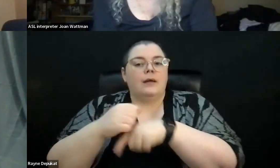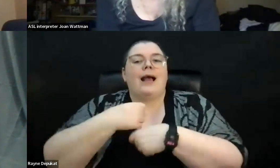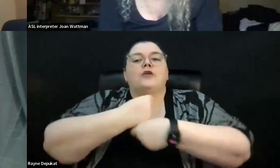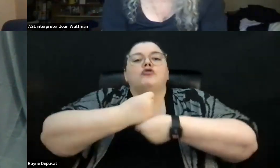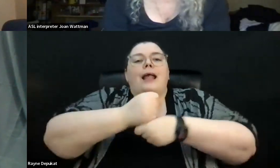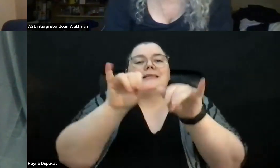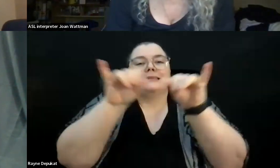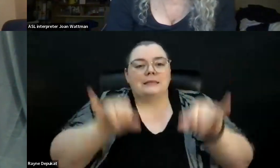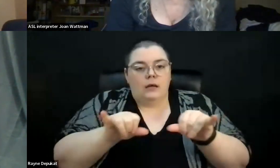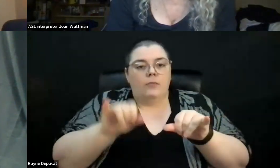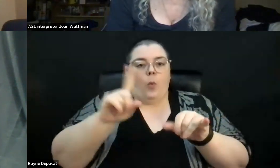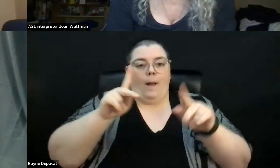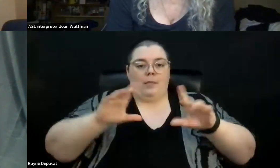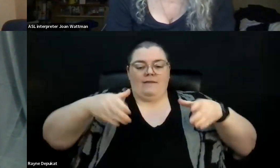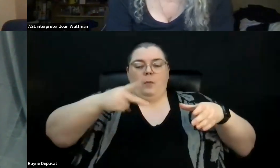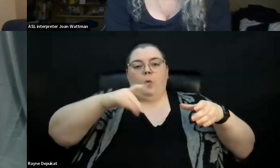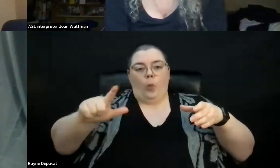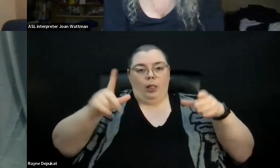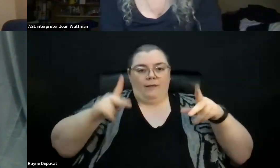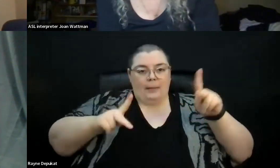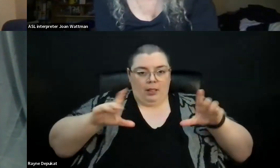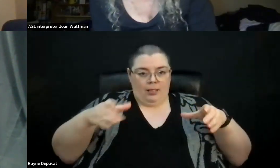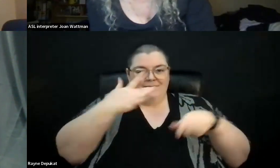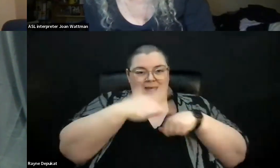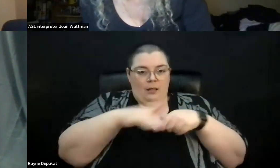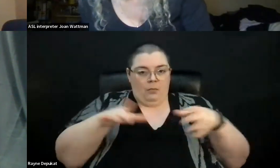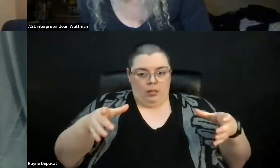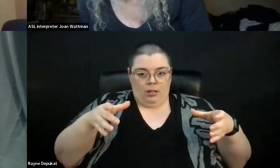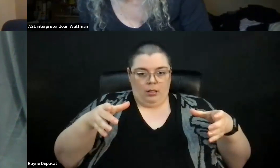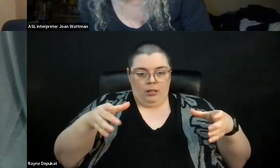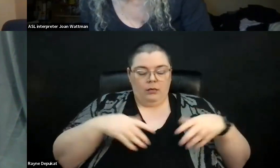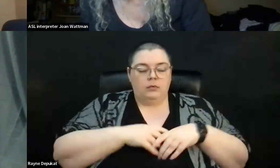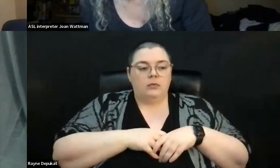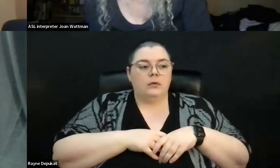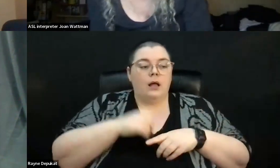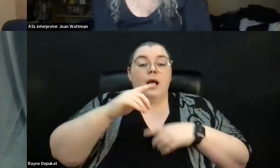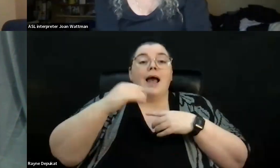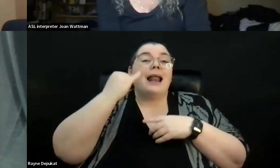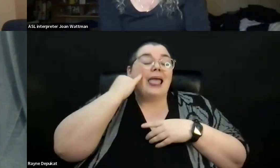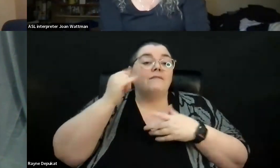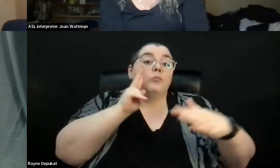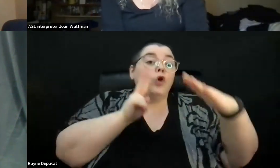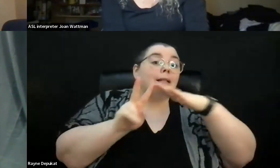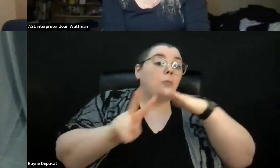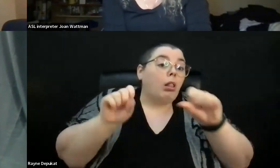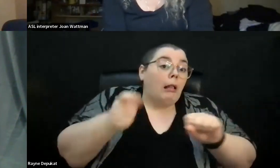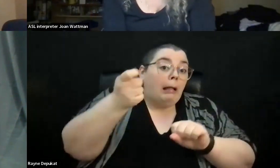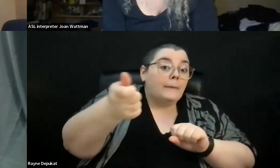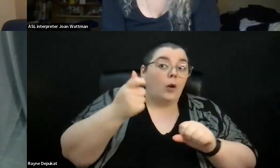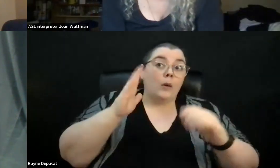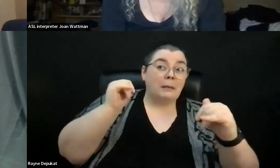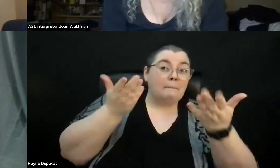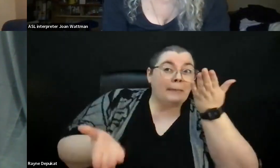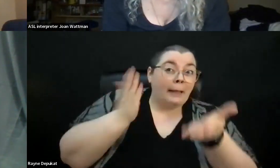is they provide training. They create a system where there's a pool of people who are available.